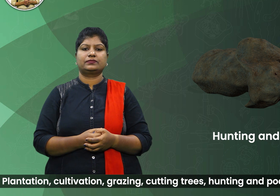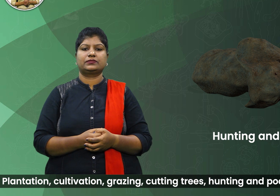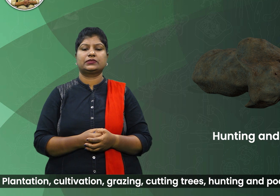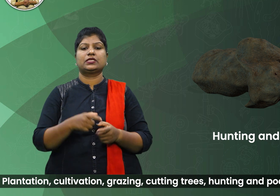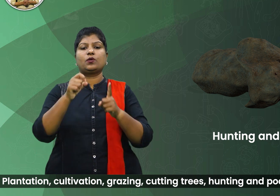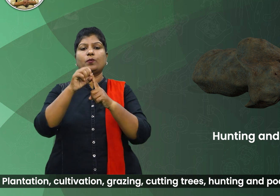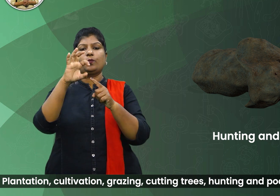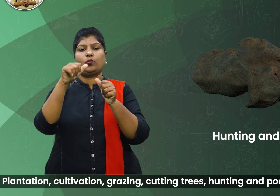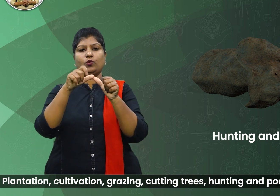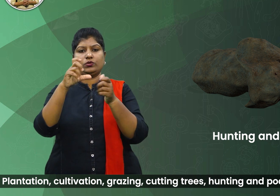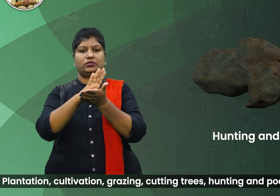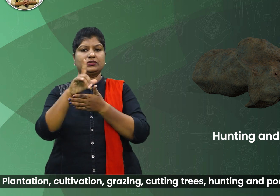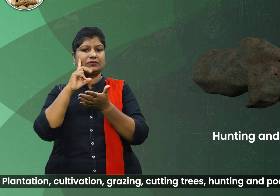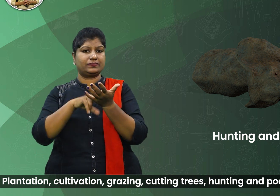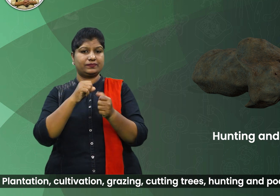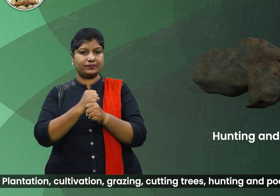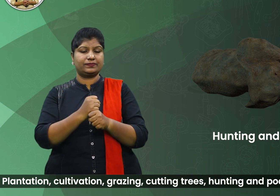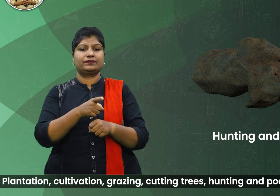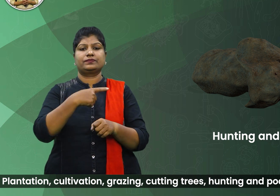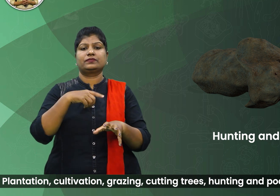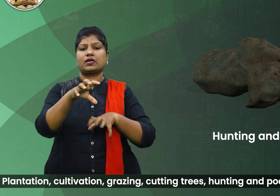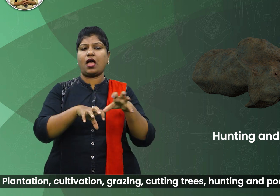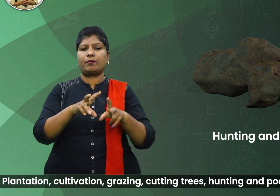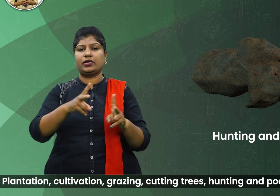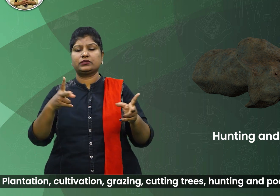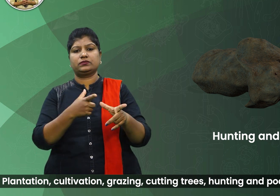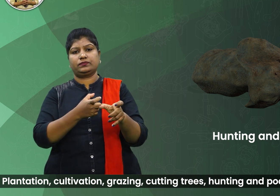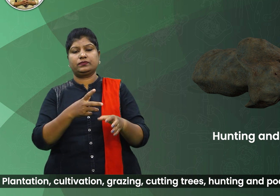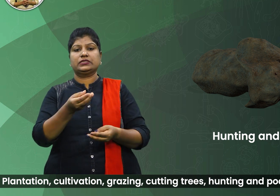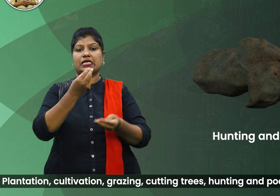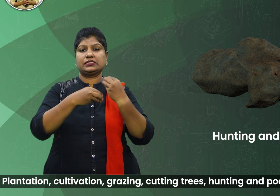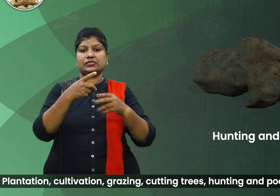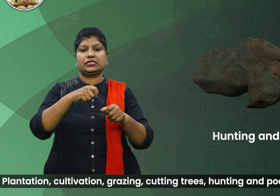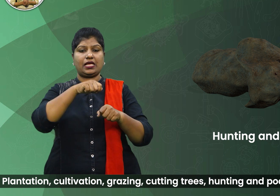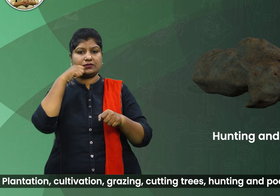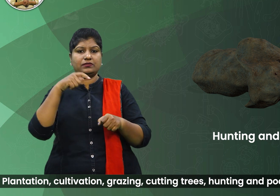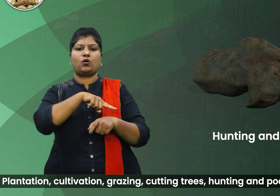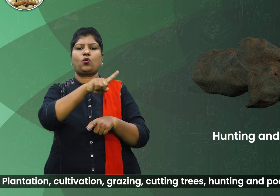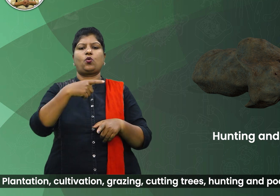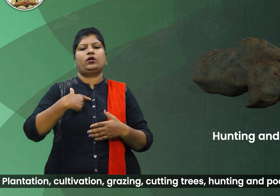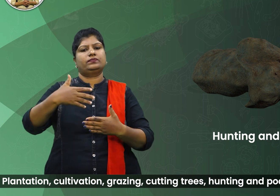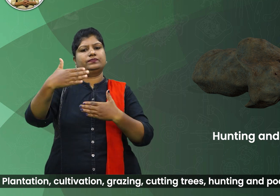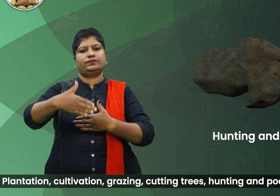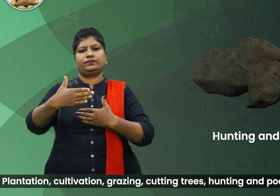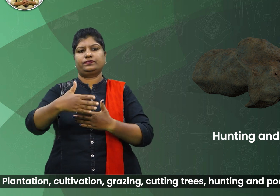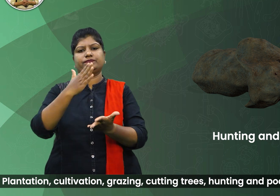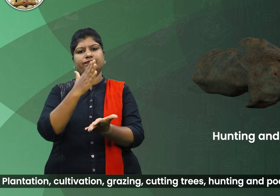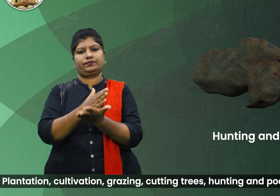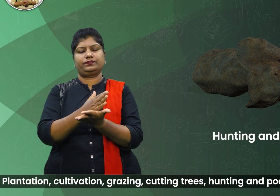Poaching, Are prohibited there. Why should we